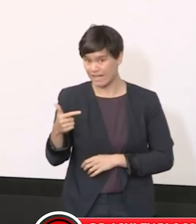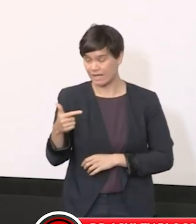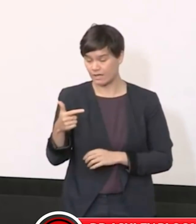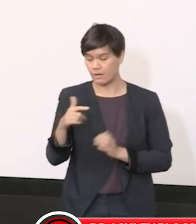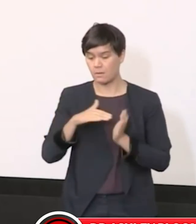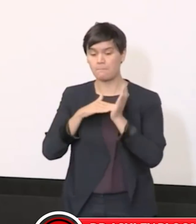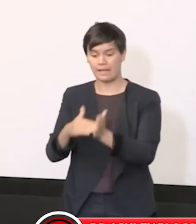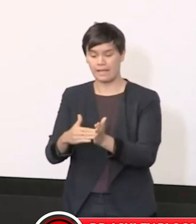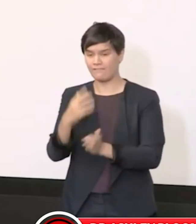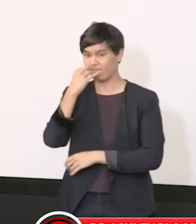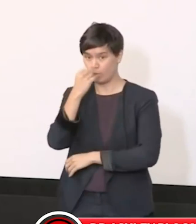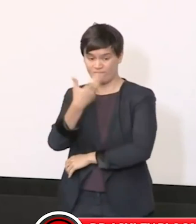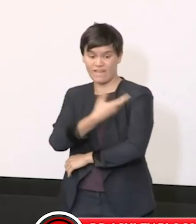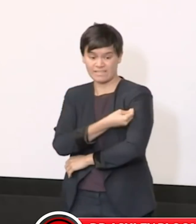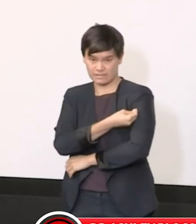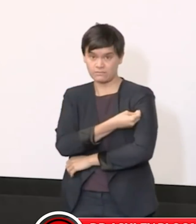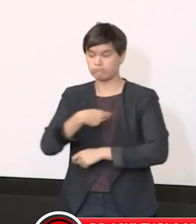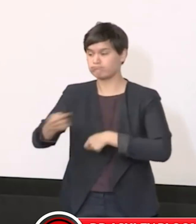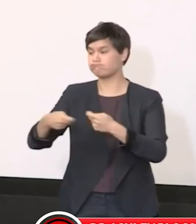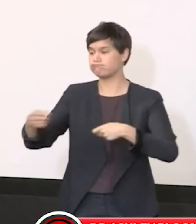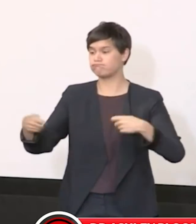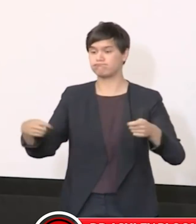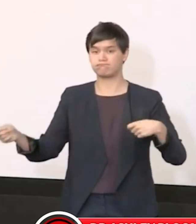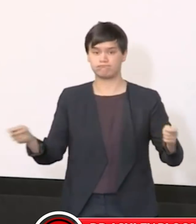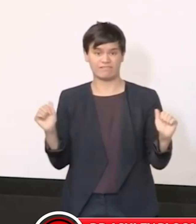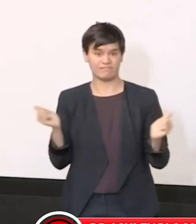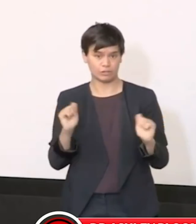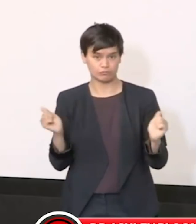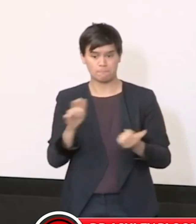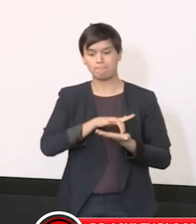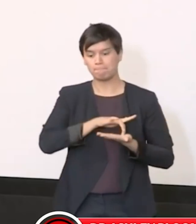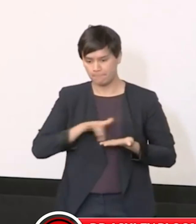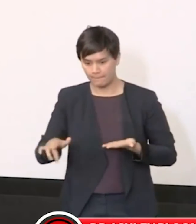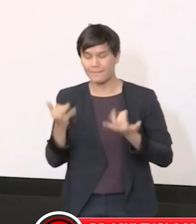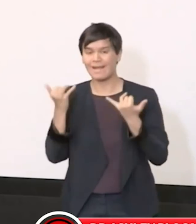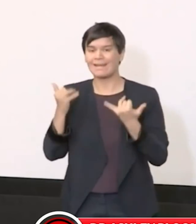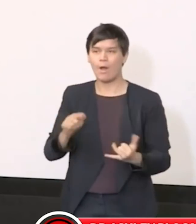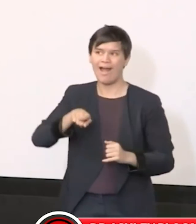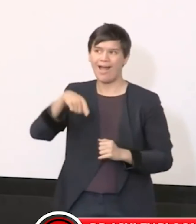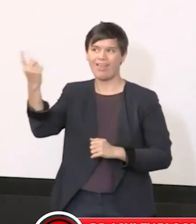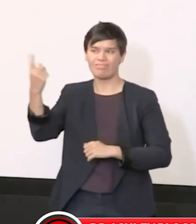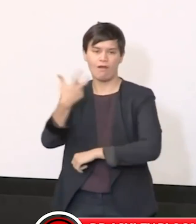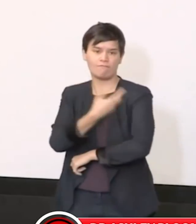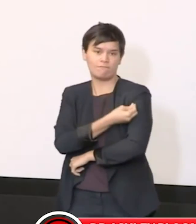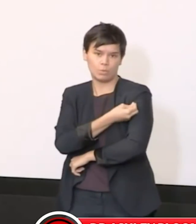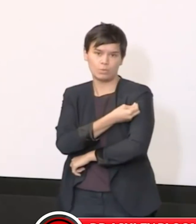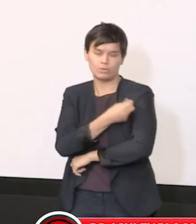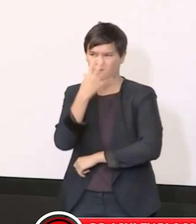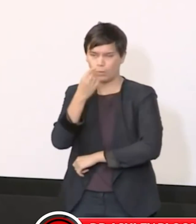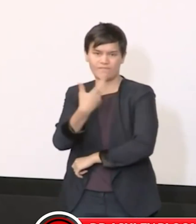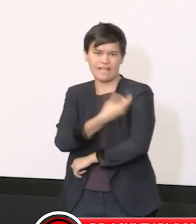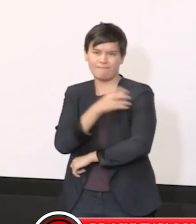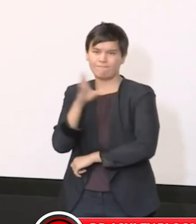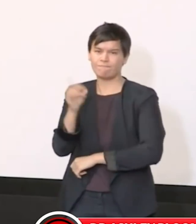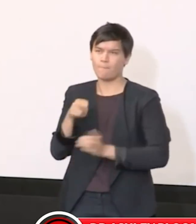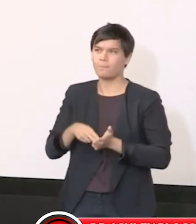have started to distribute the Northern Hemisphere vaccine that we bought to vaccinate people who may not have yet been able